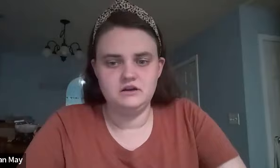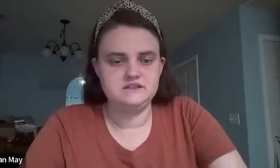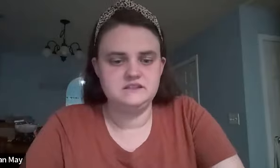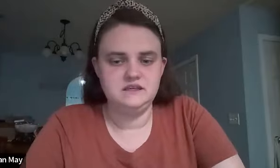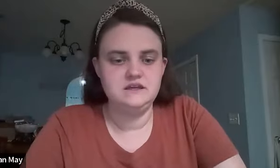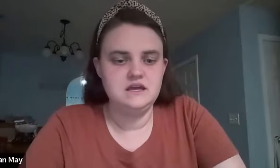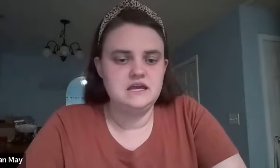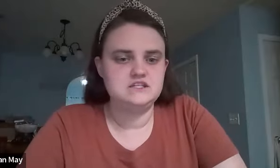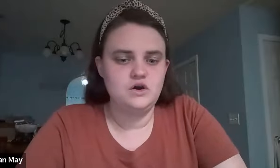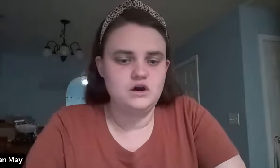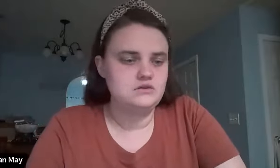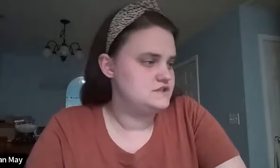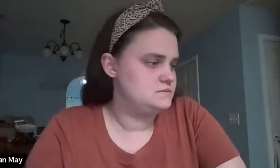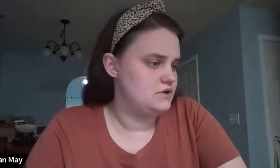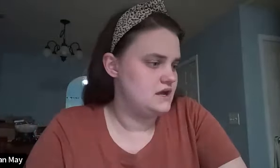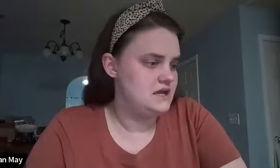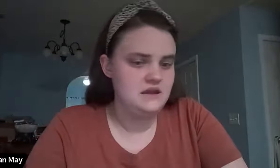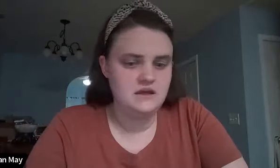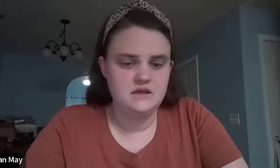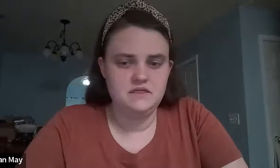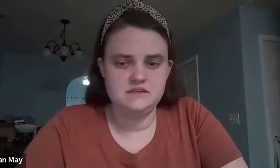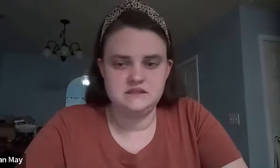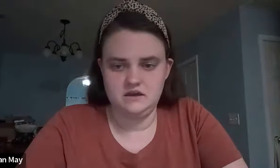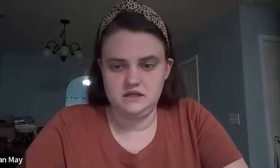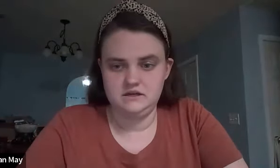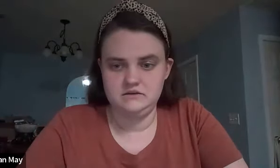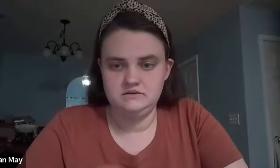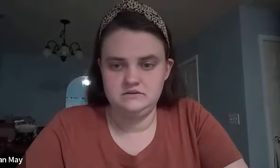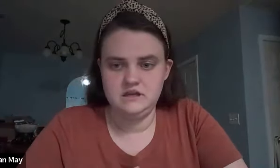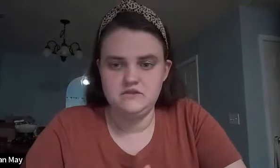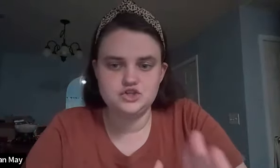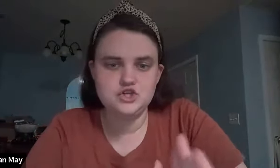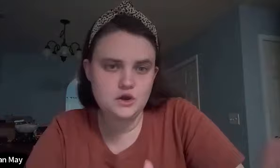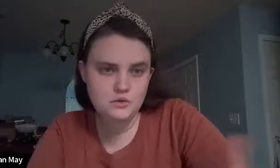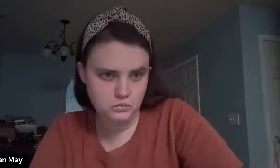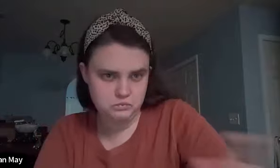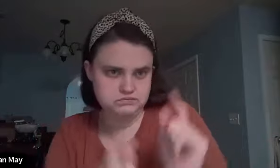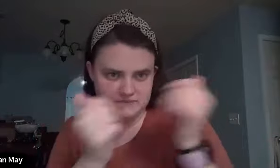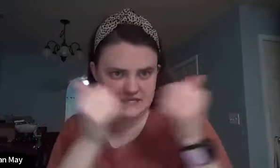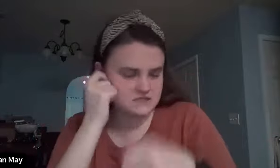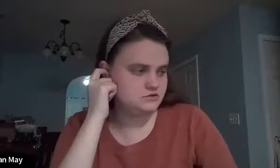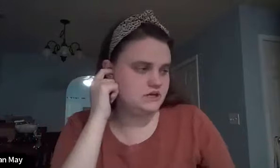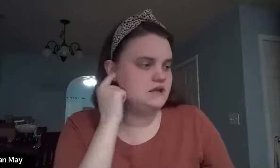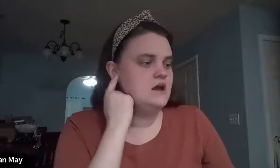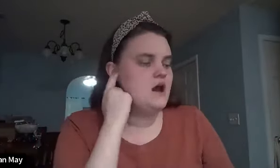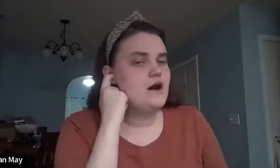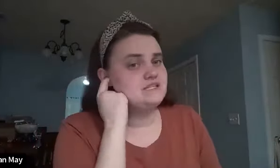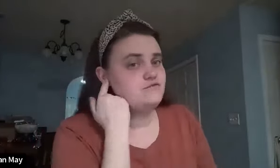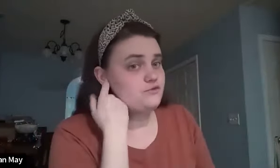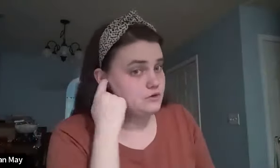can see it, is called Spread the Sign. And there's no spacings between it. It's